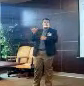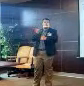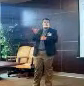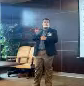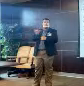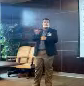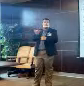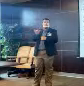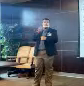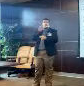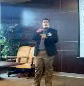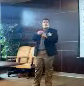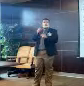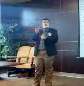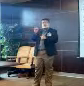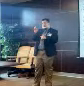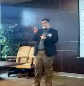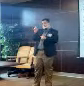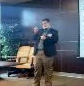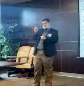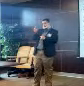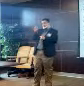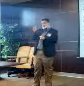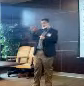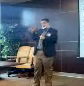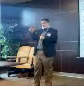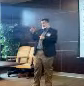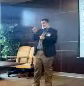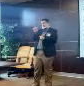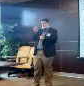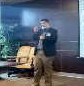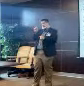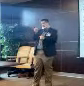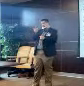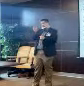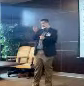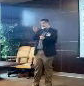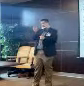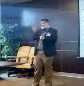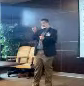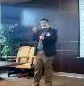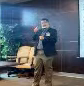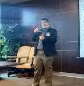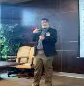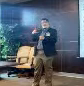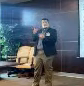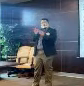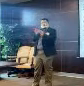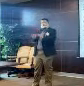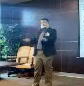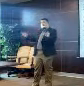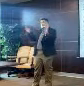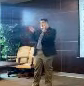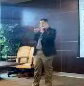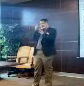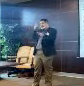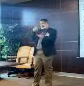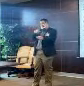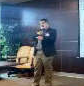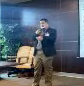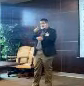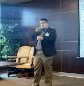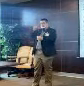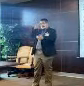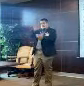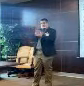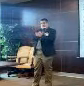Also, we've talked a lot about monoclonal antibodies as a therapy that is very important for us. We really do